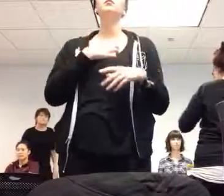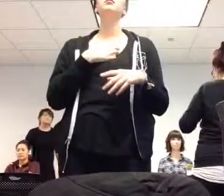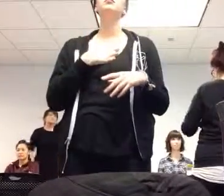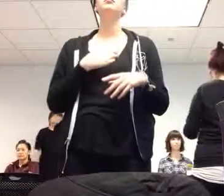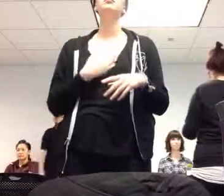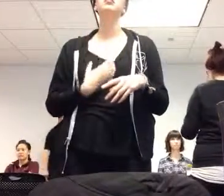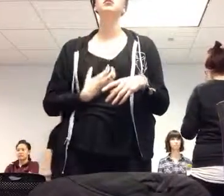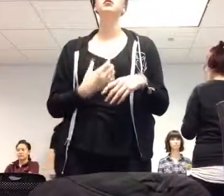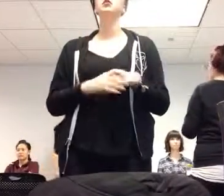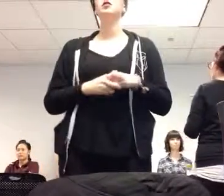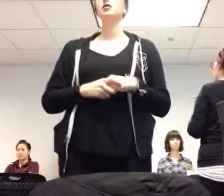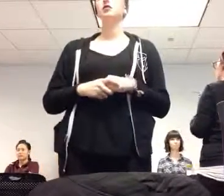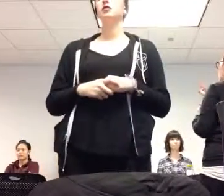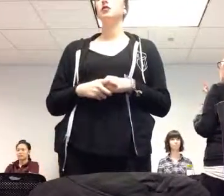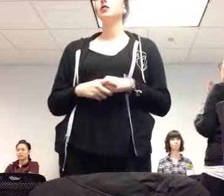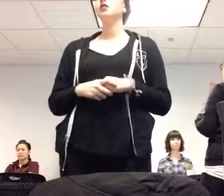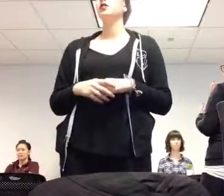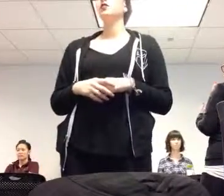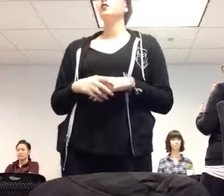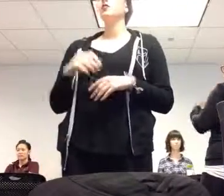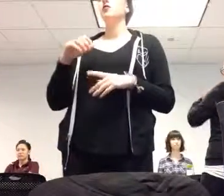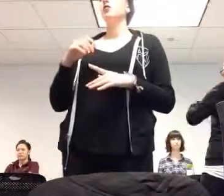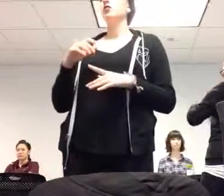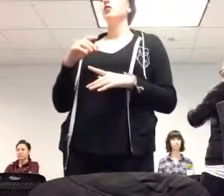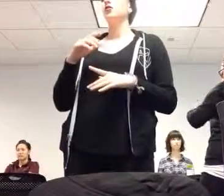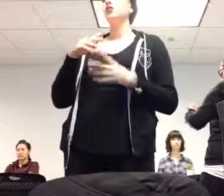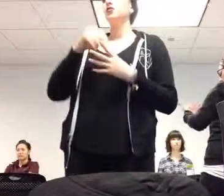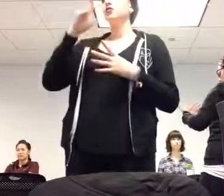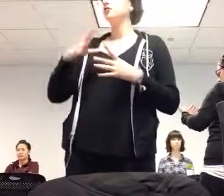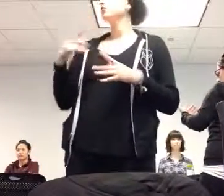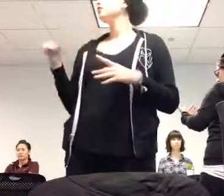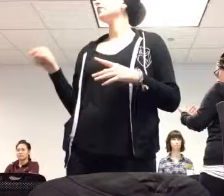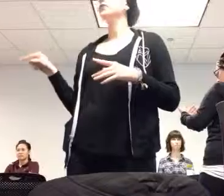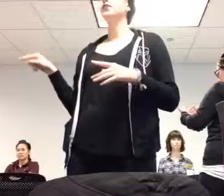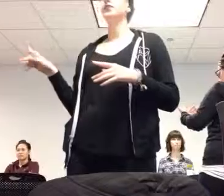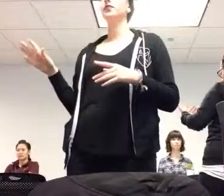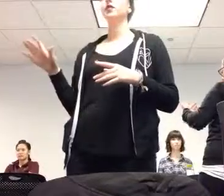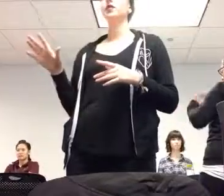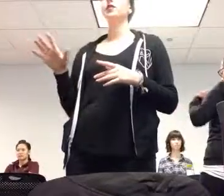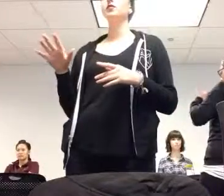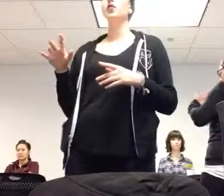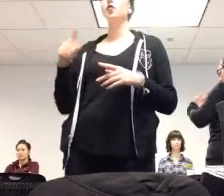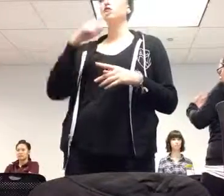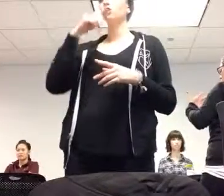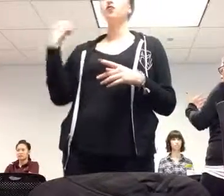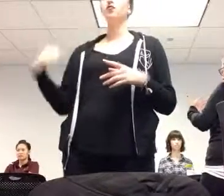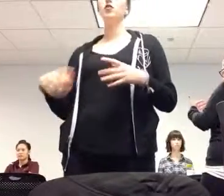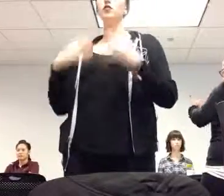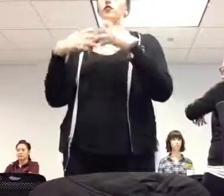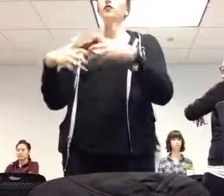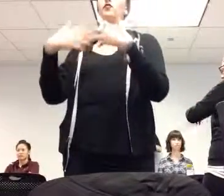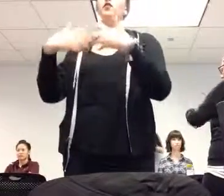Russia's factories and things were behind the times then. Okay. And then, with the war destroying stuff, they're still behind.